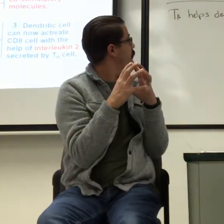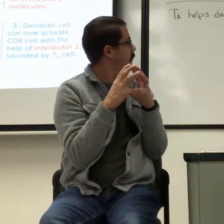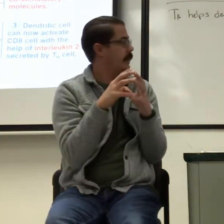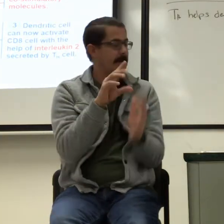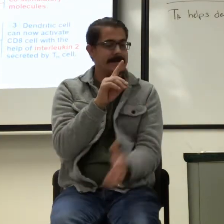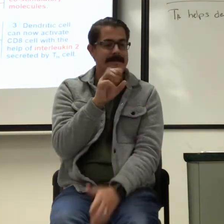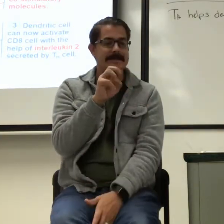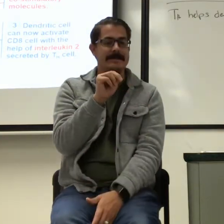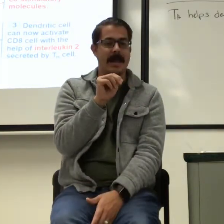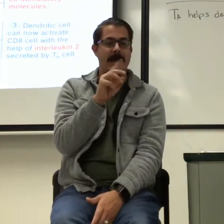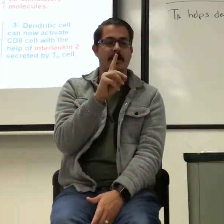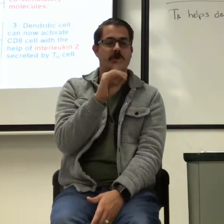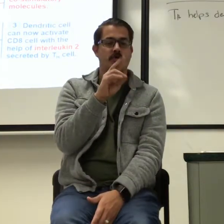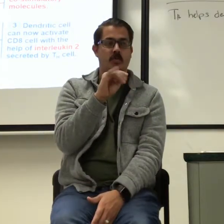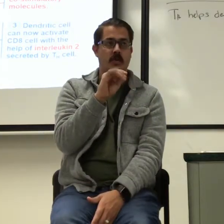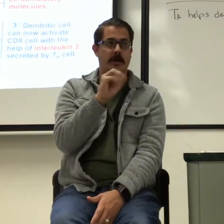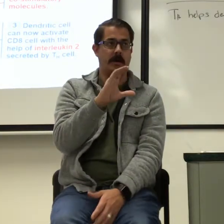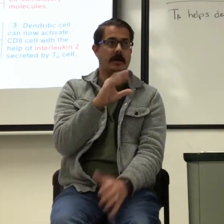express